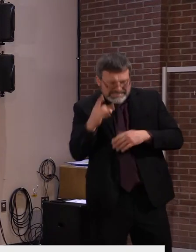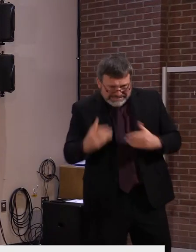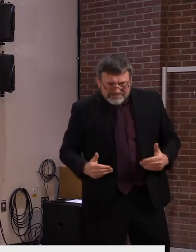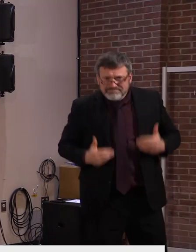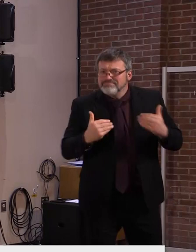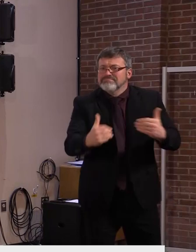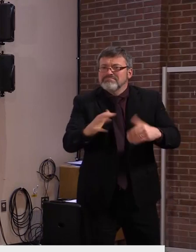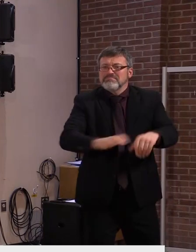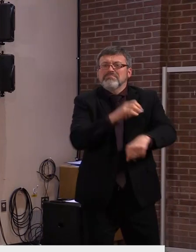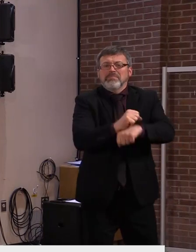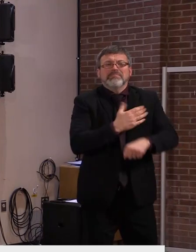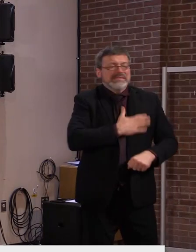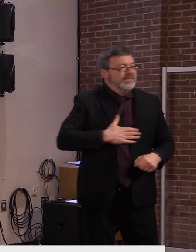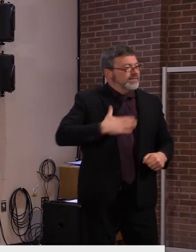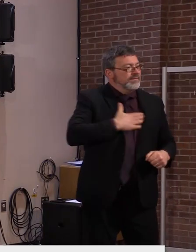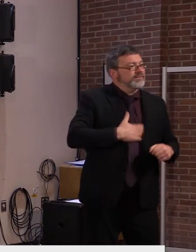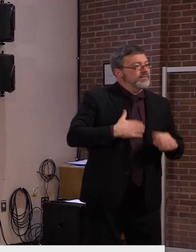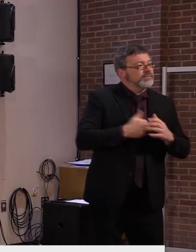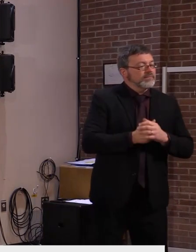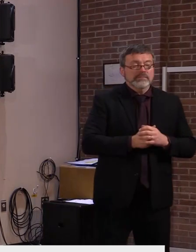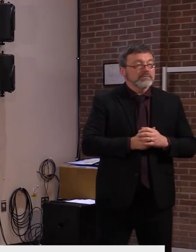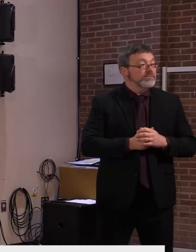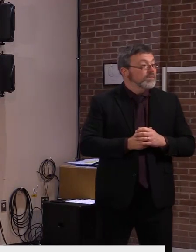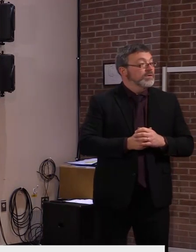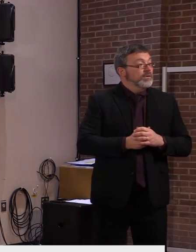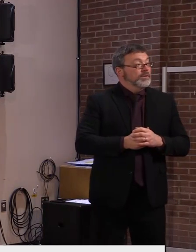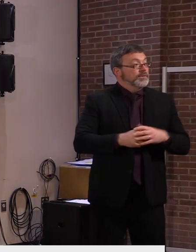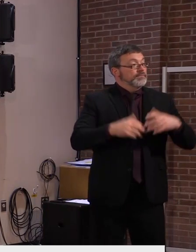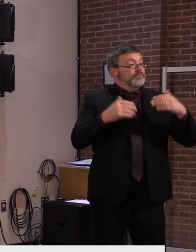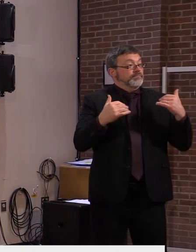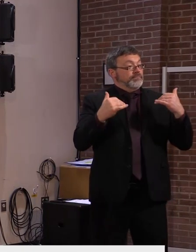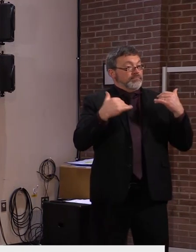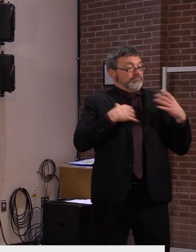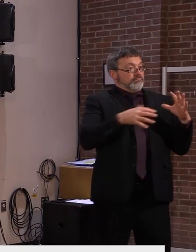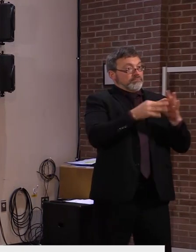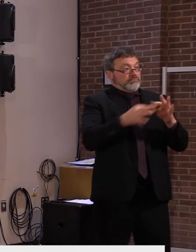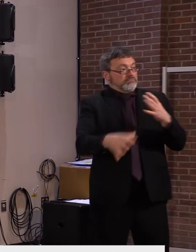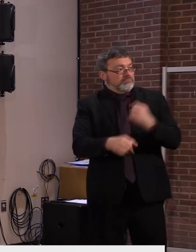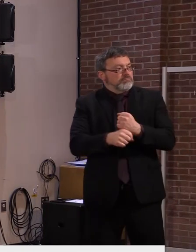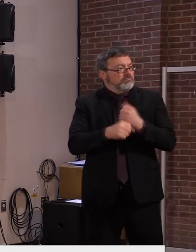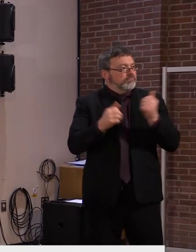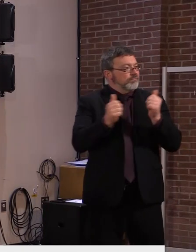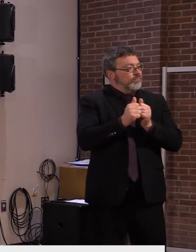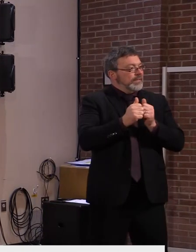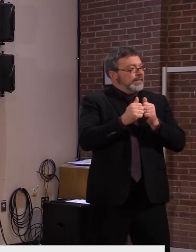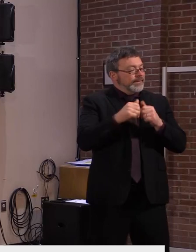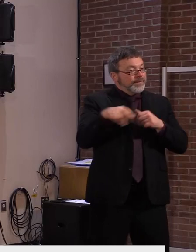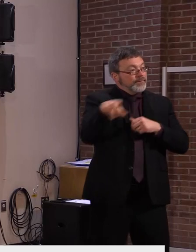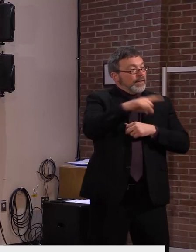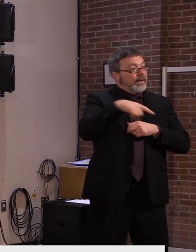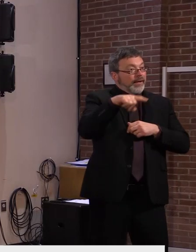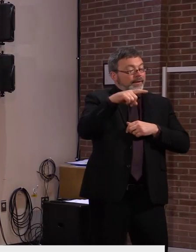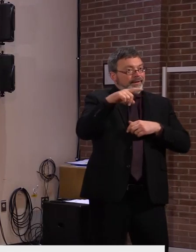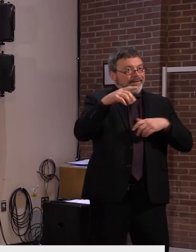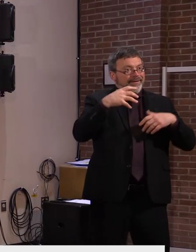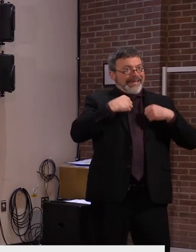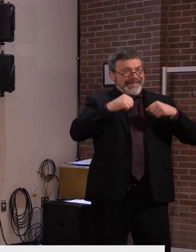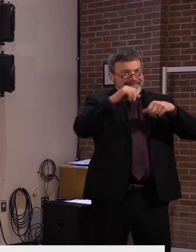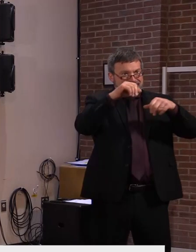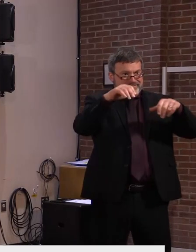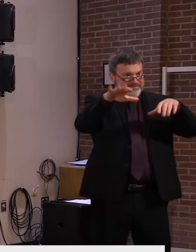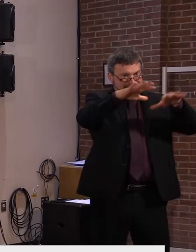healthvermont.gov/myvaccine. Now I want to provide an update on our efforts to reduce the stress on Vermont's healthcare system. Recently,